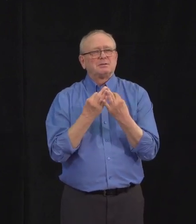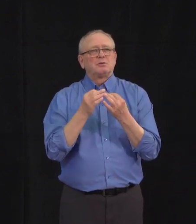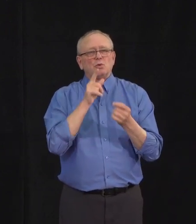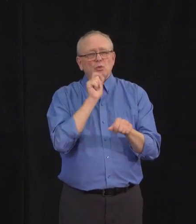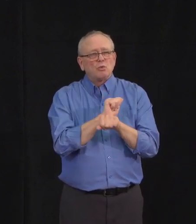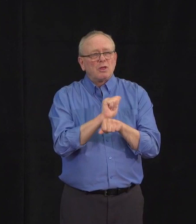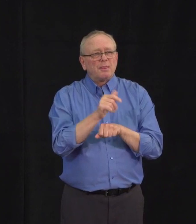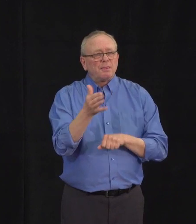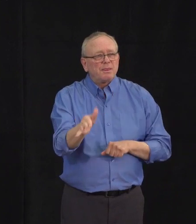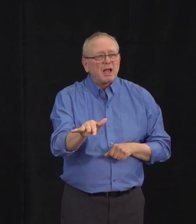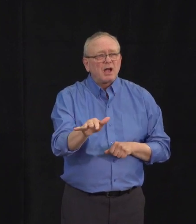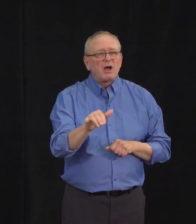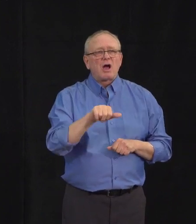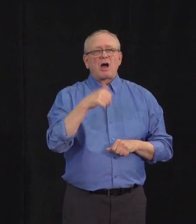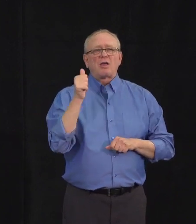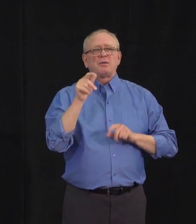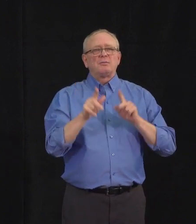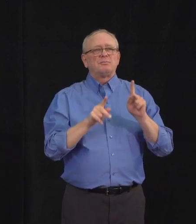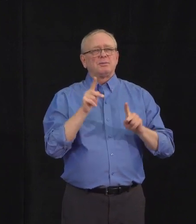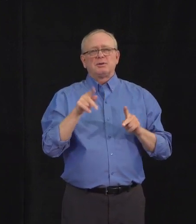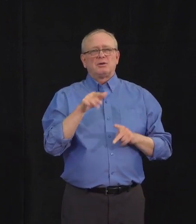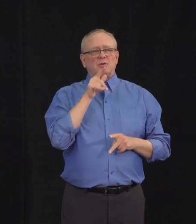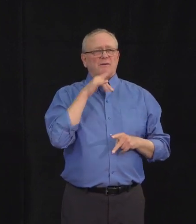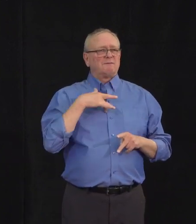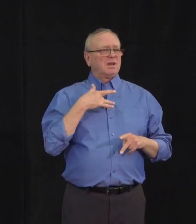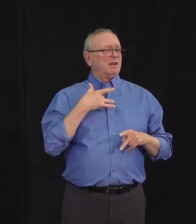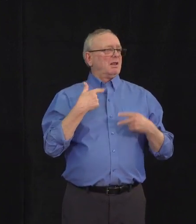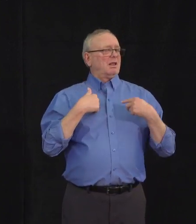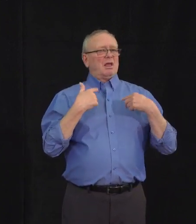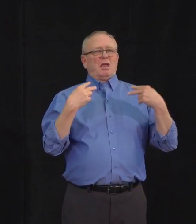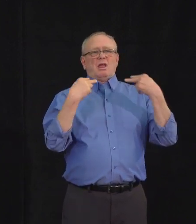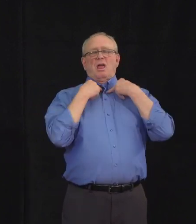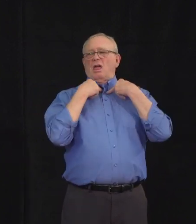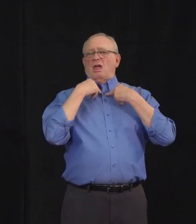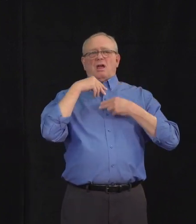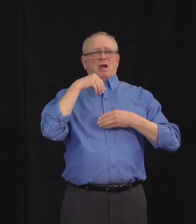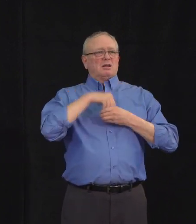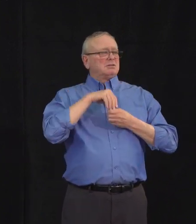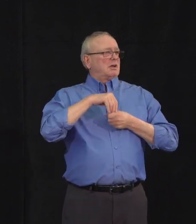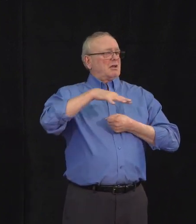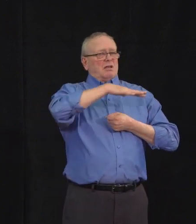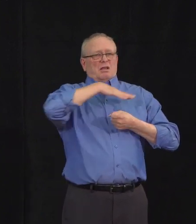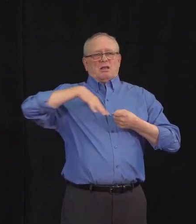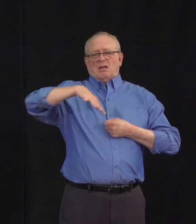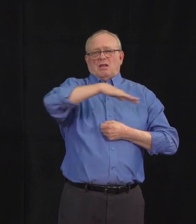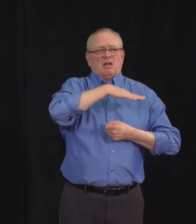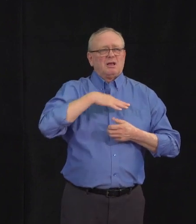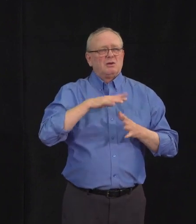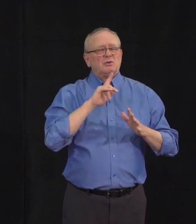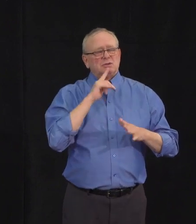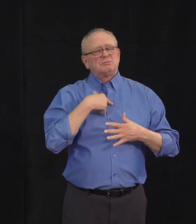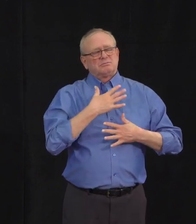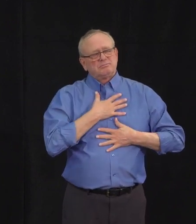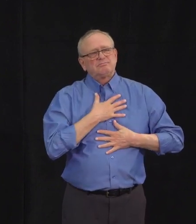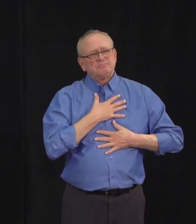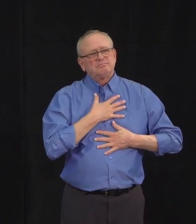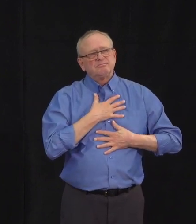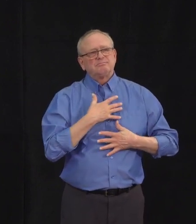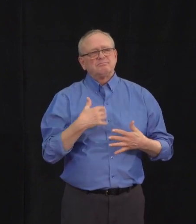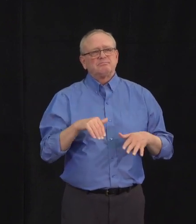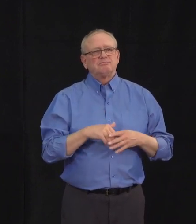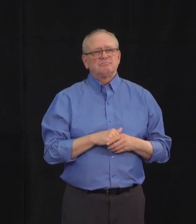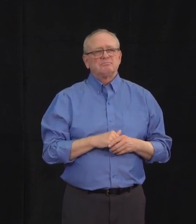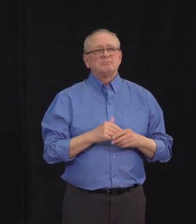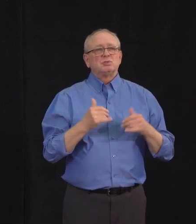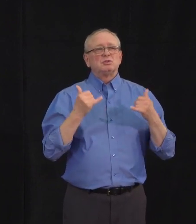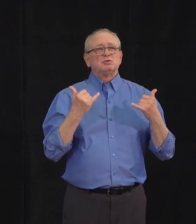an outbreak right now. There are now 503 cases in continuing care facilities across the province. As